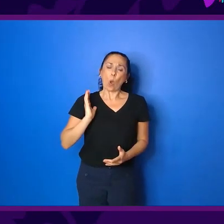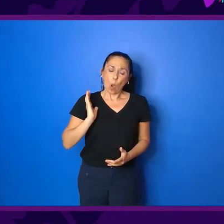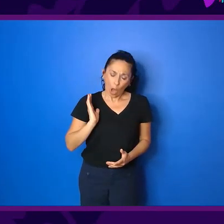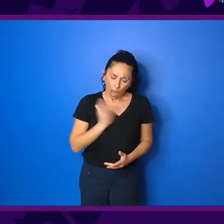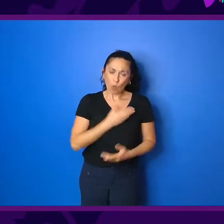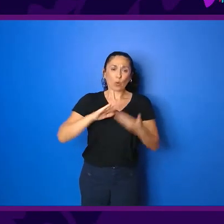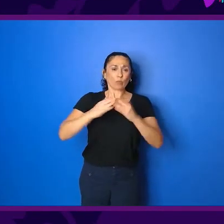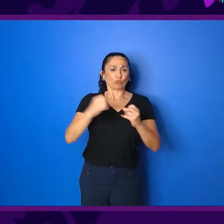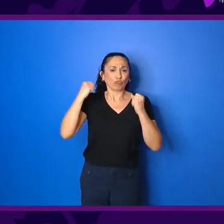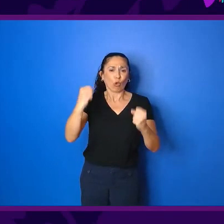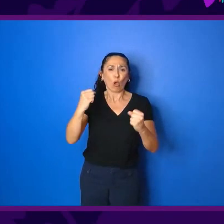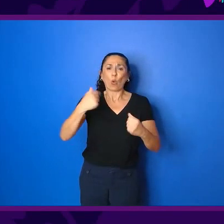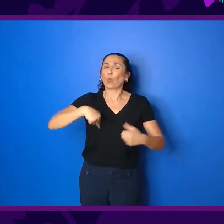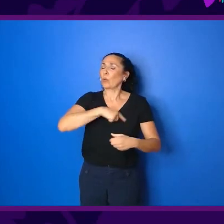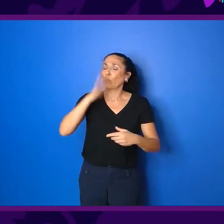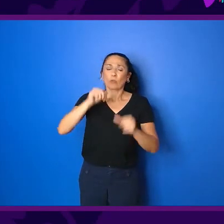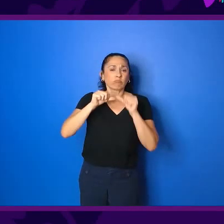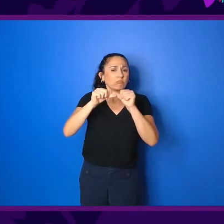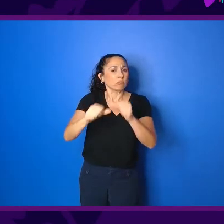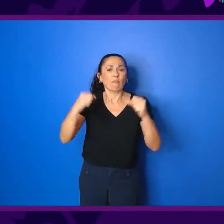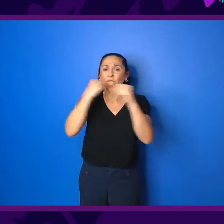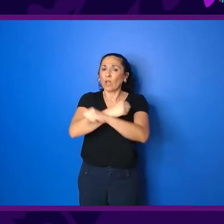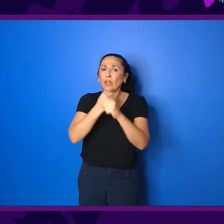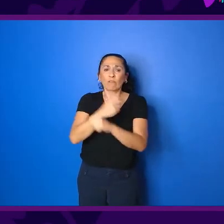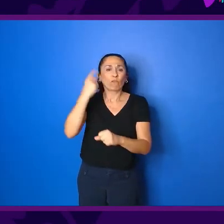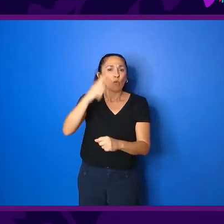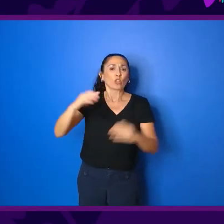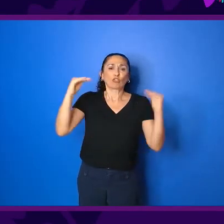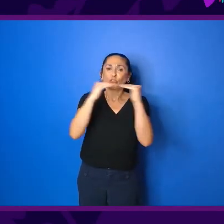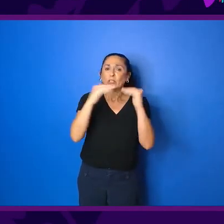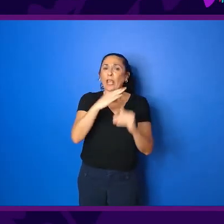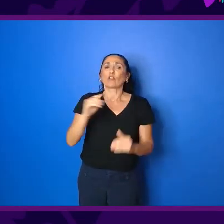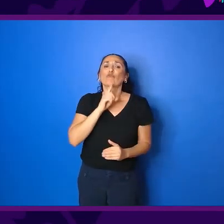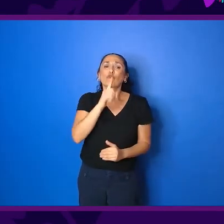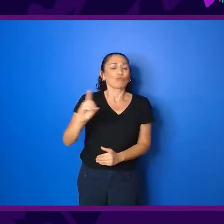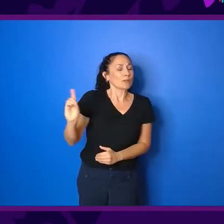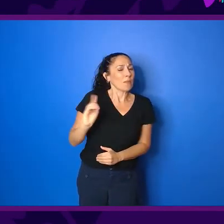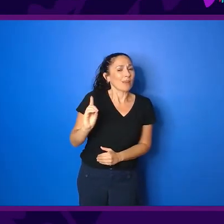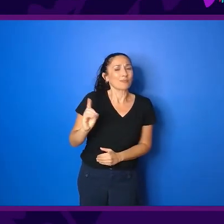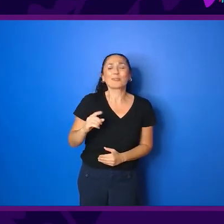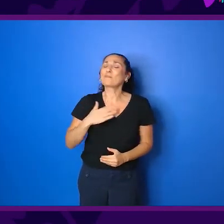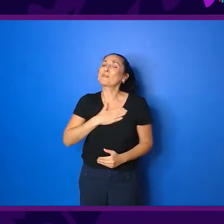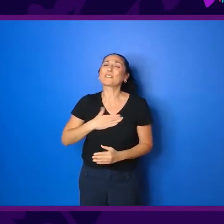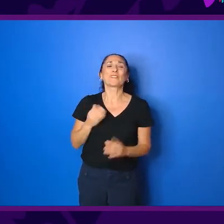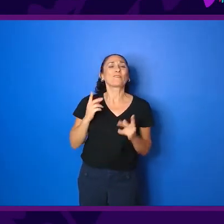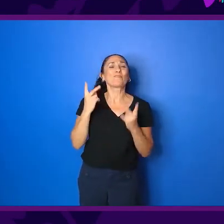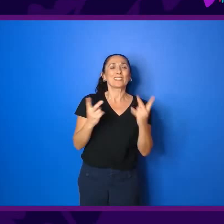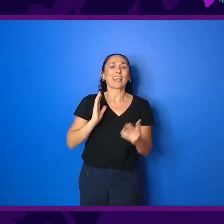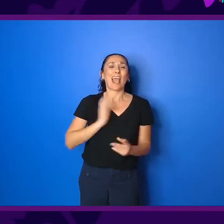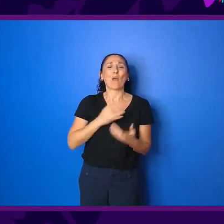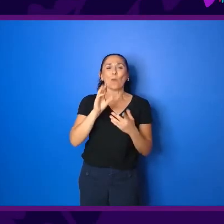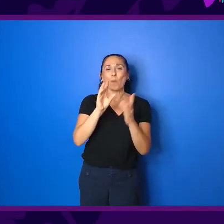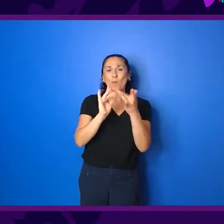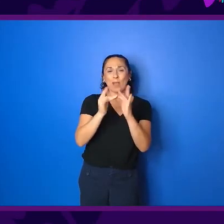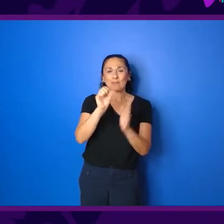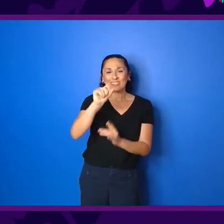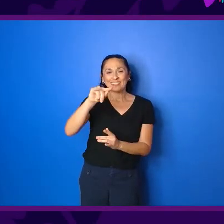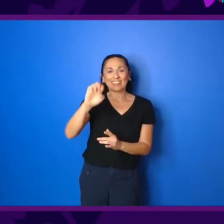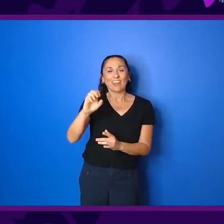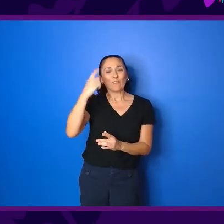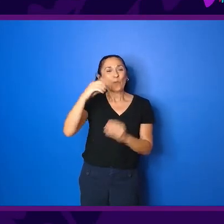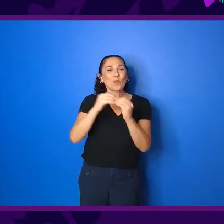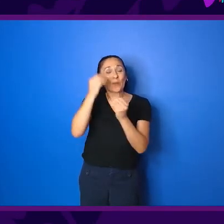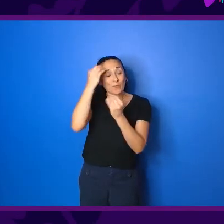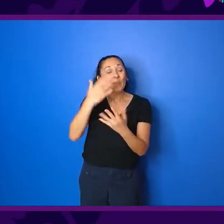fight for justice and a true democracy. Please visit our website for more information and learn more about our work. We thank you for your